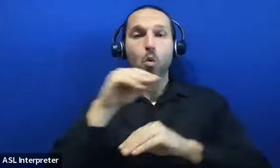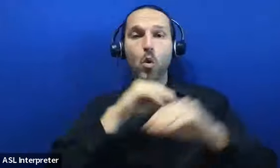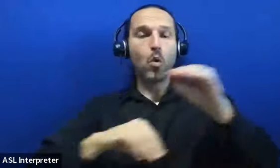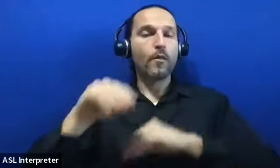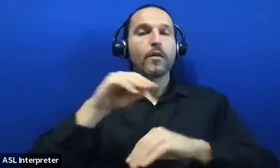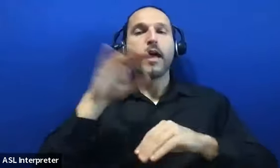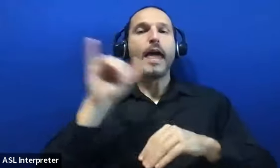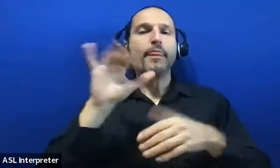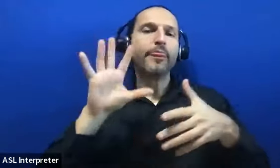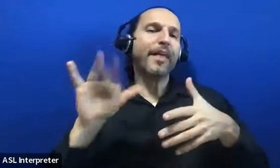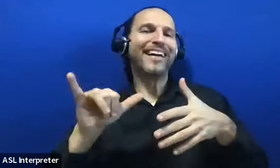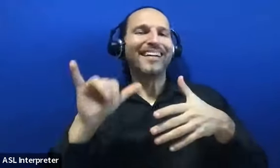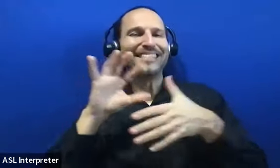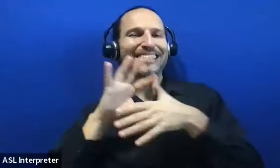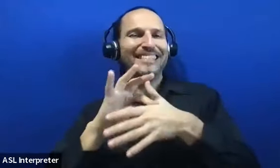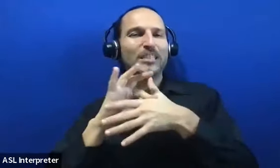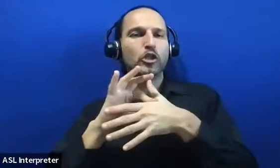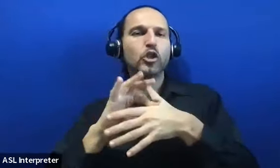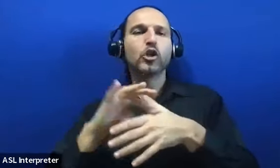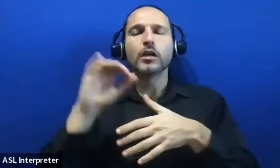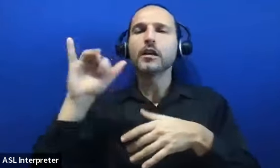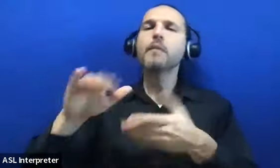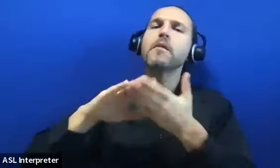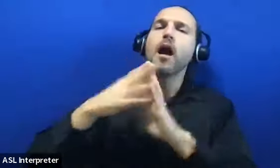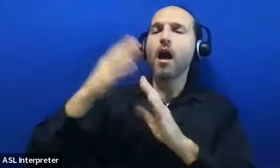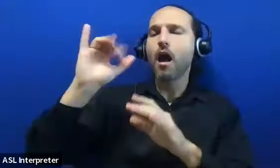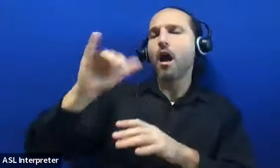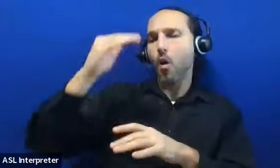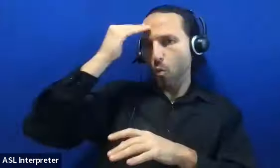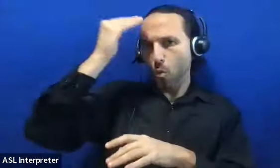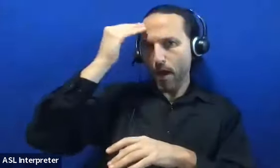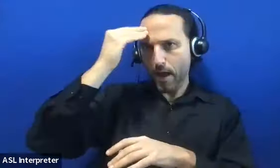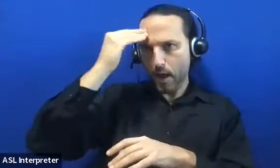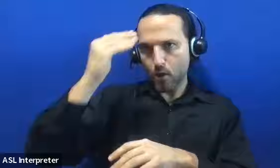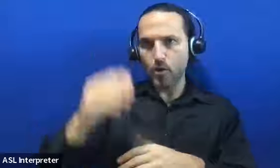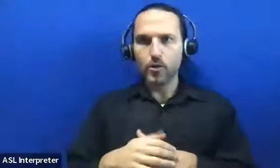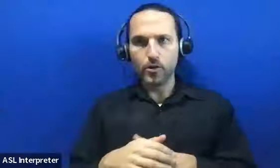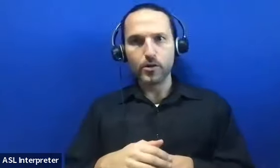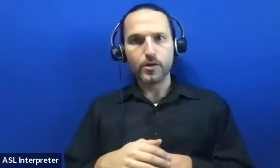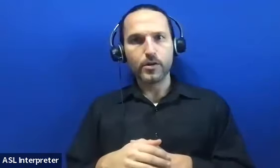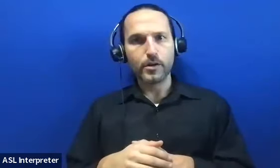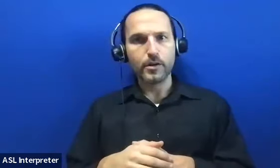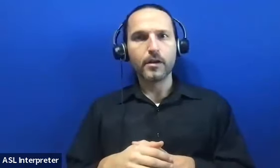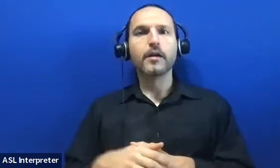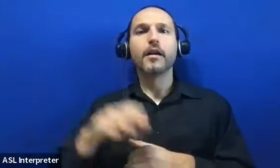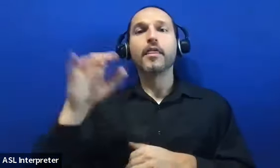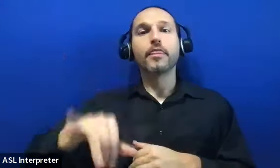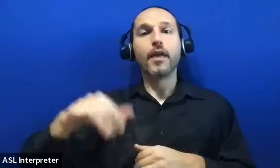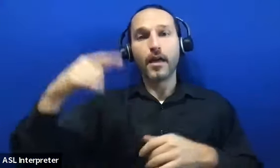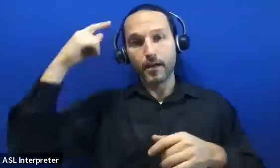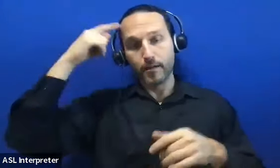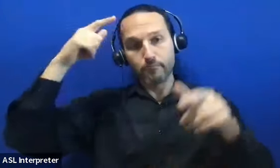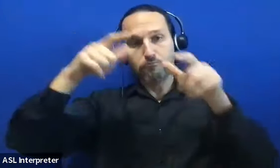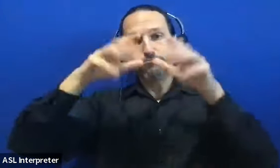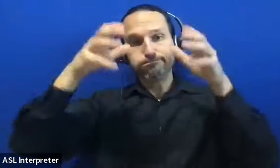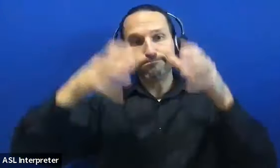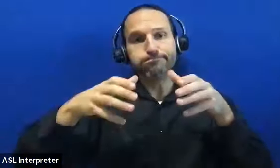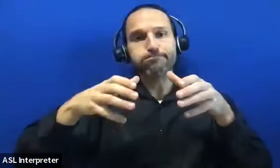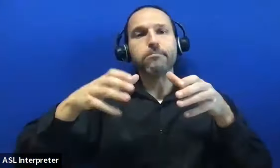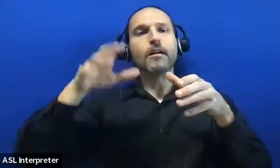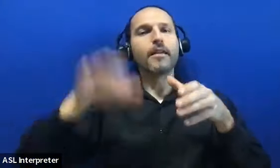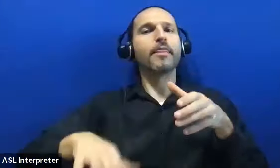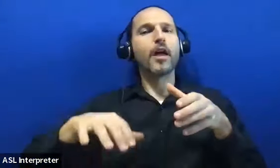muscles and the tissues to be aware of where they are. The cranial nerves are numbered